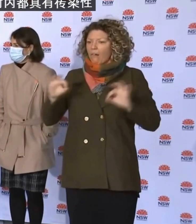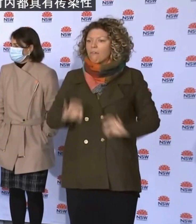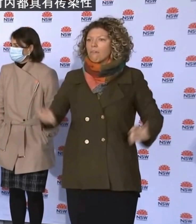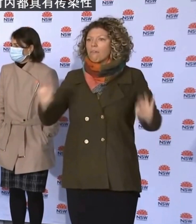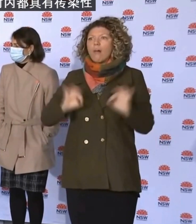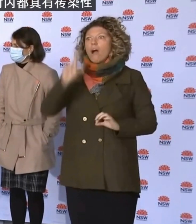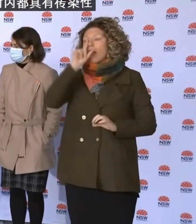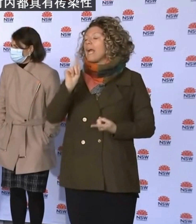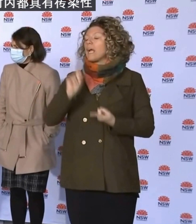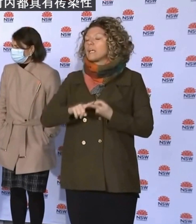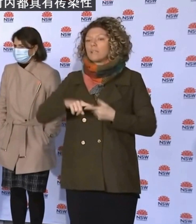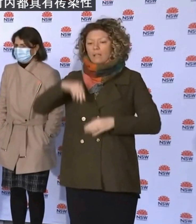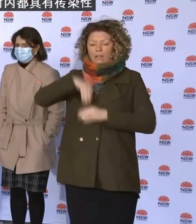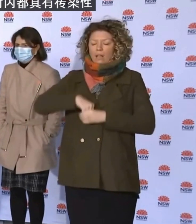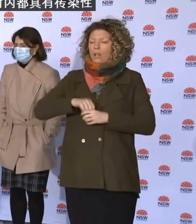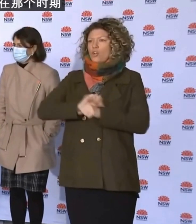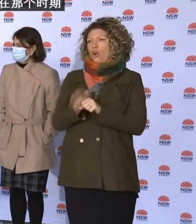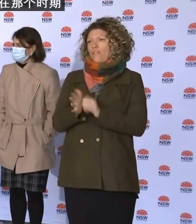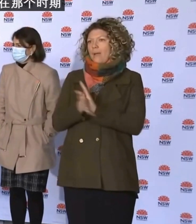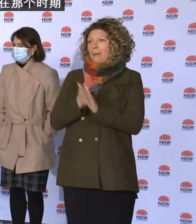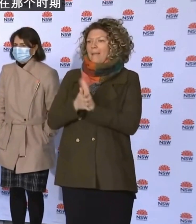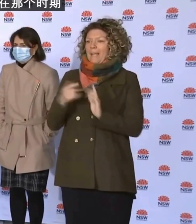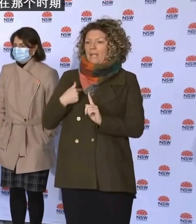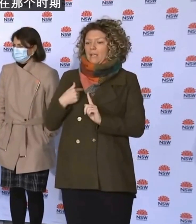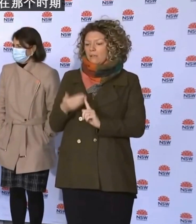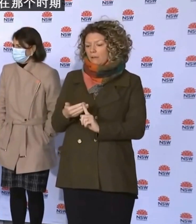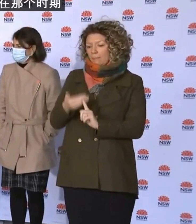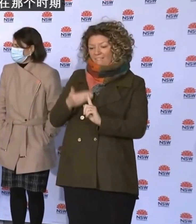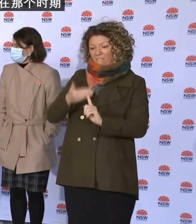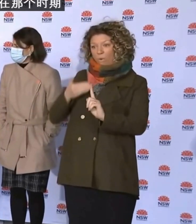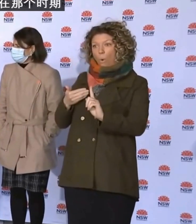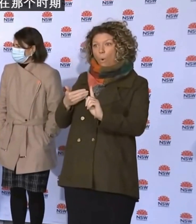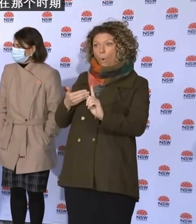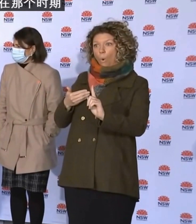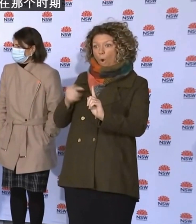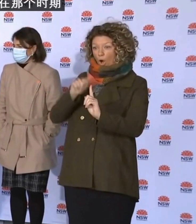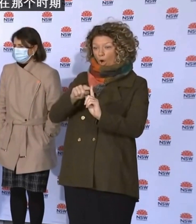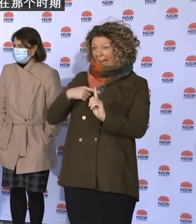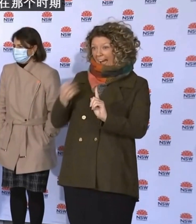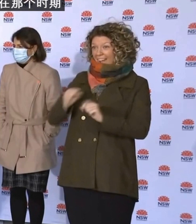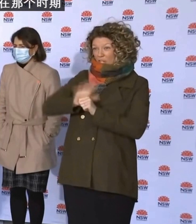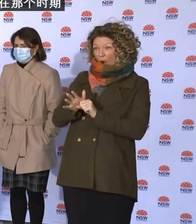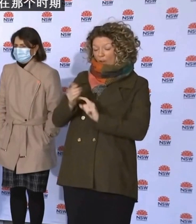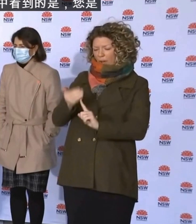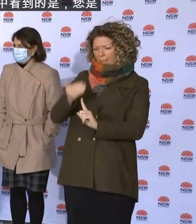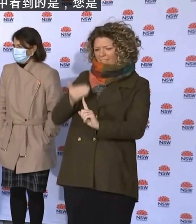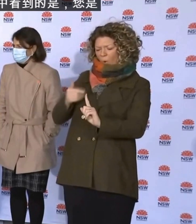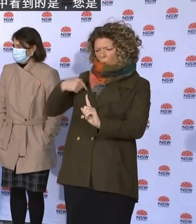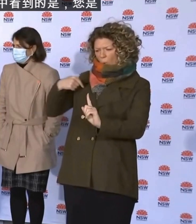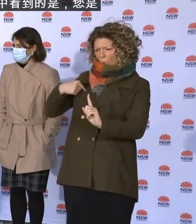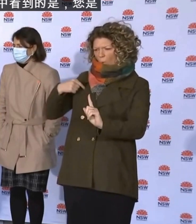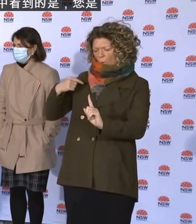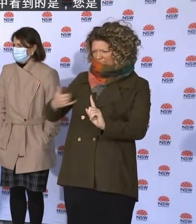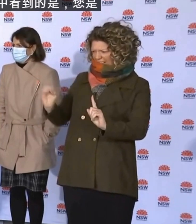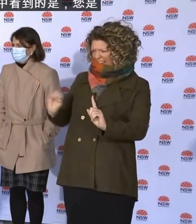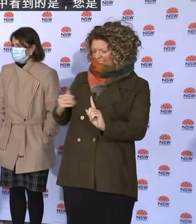always known that you're infectious for the 48 hours before you have symptoms. And that means that in that period, you're infectious.